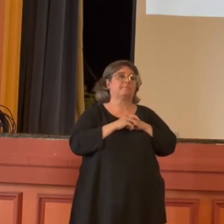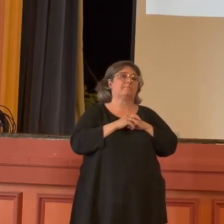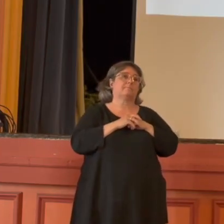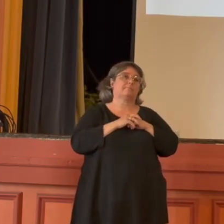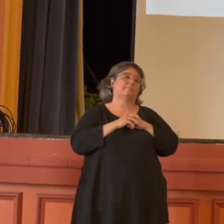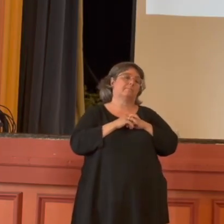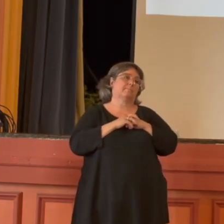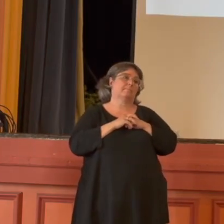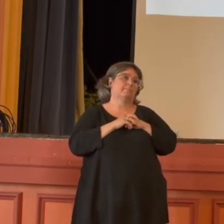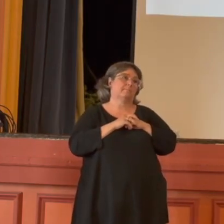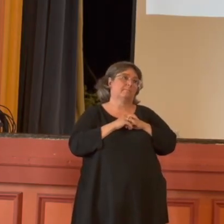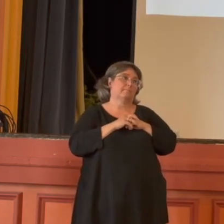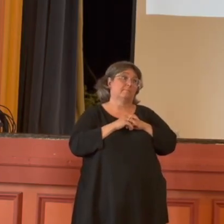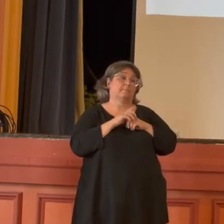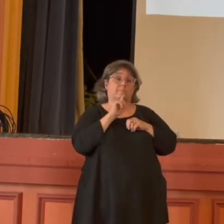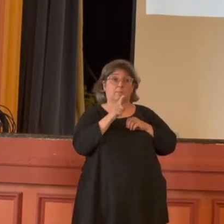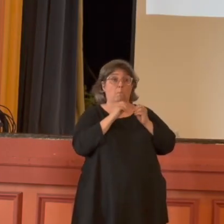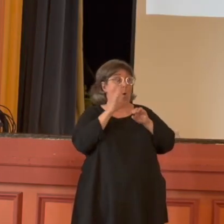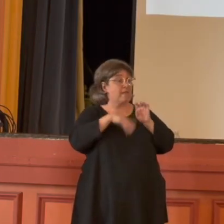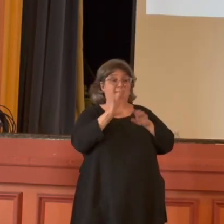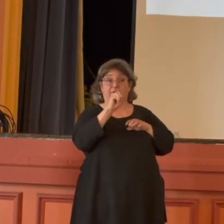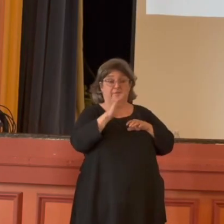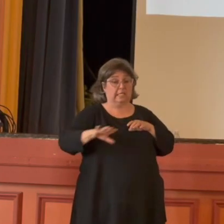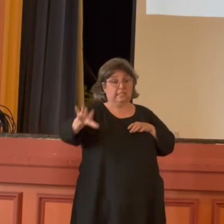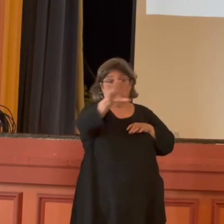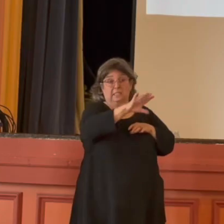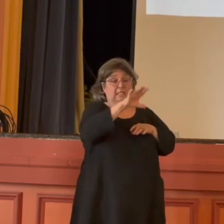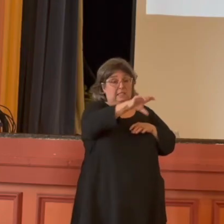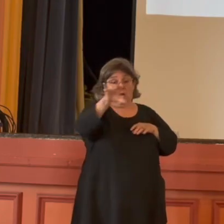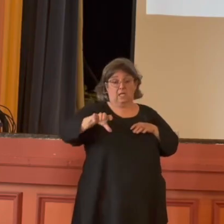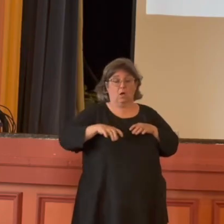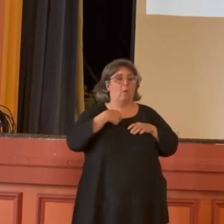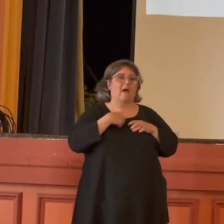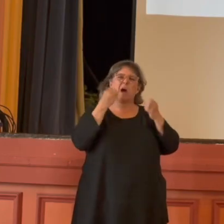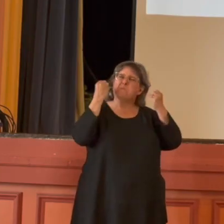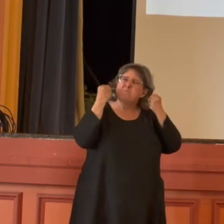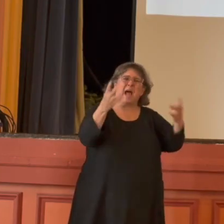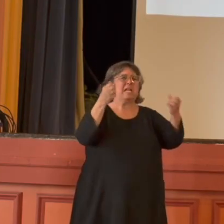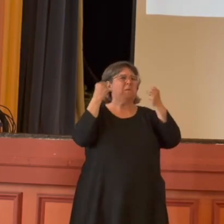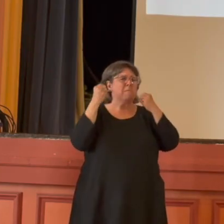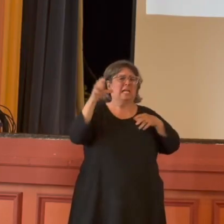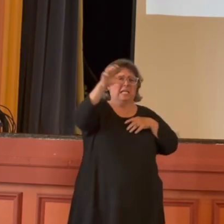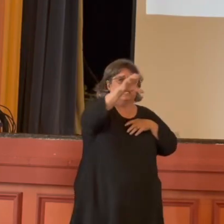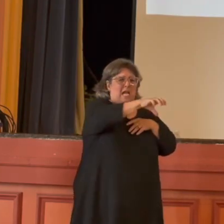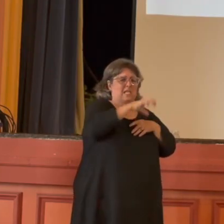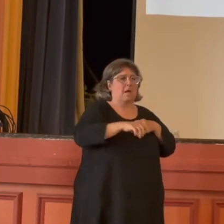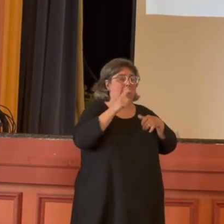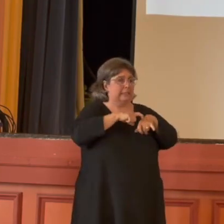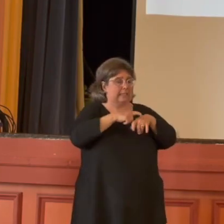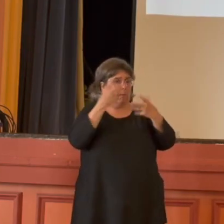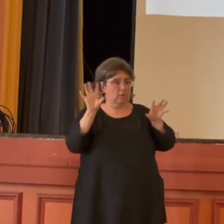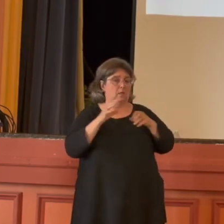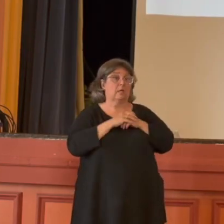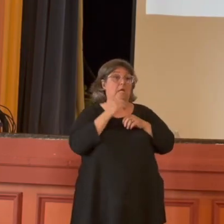So ultimately, this is more than 50 sites throughout the city of Buffalo. We actually have hundreds of sites by the end of by the time we're done